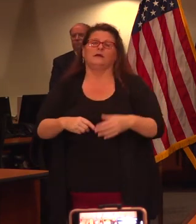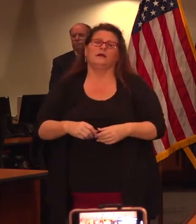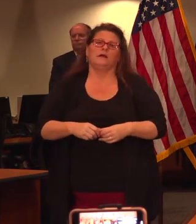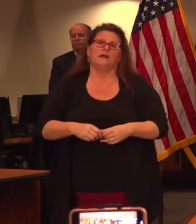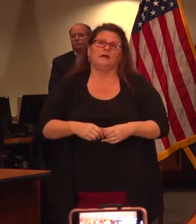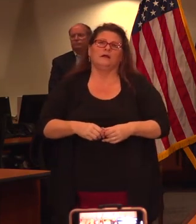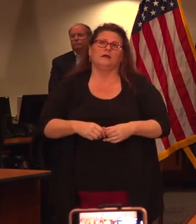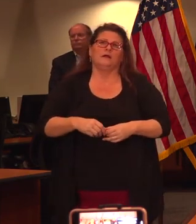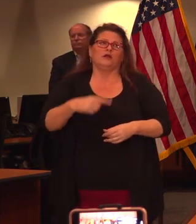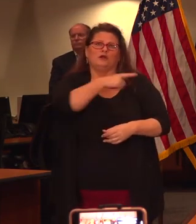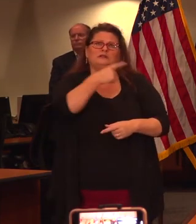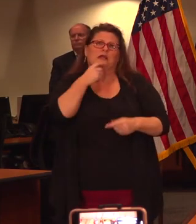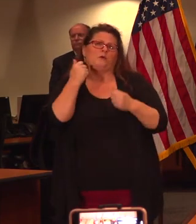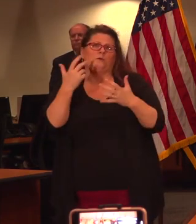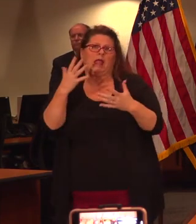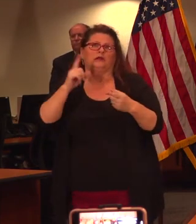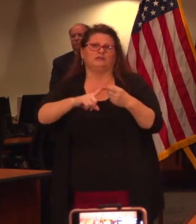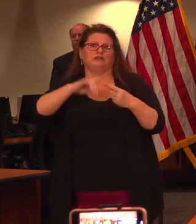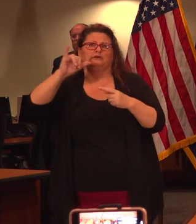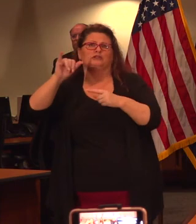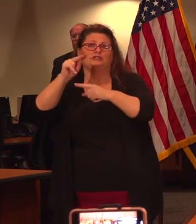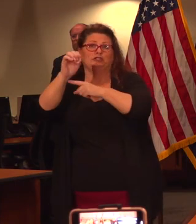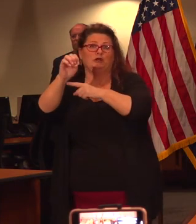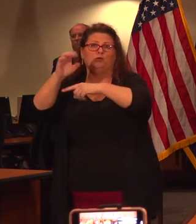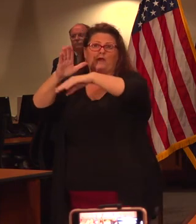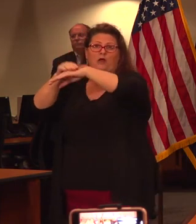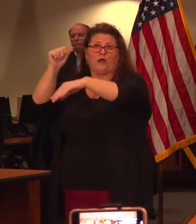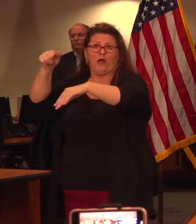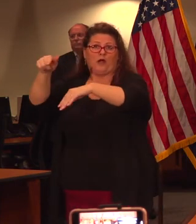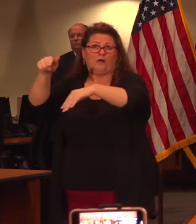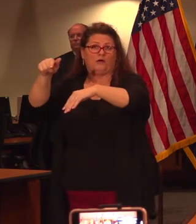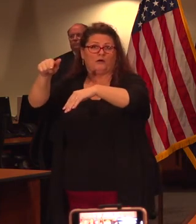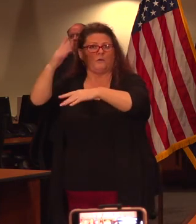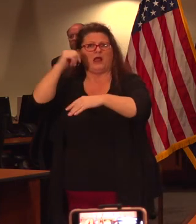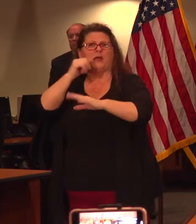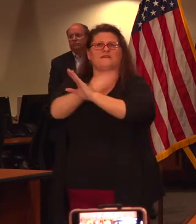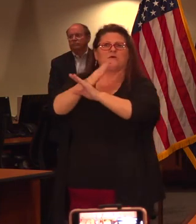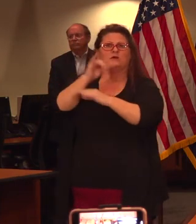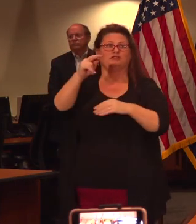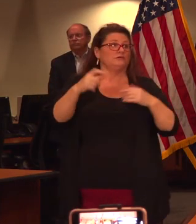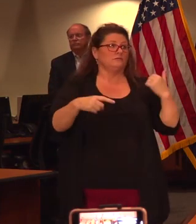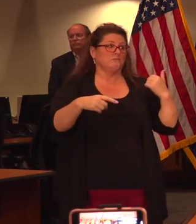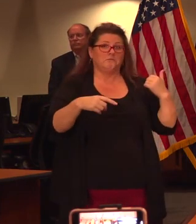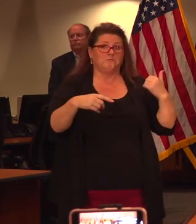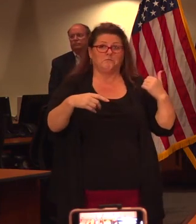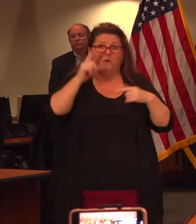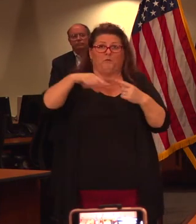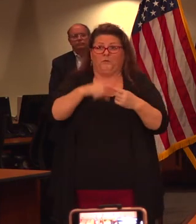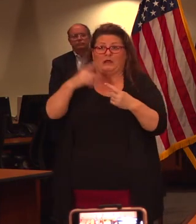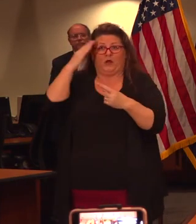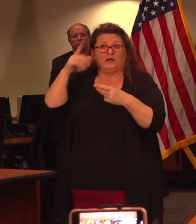So why are you telegraphing that you're waiting until June to call back the legislature? Why not call them? No, we'll come back when they want to come back. It's